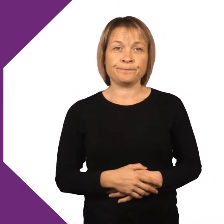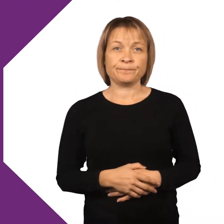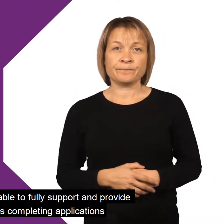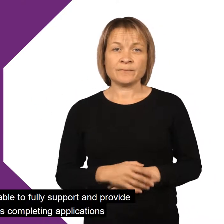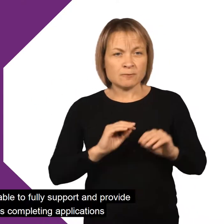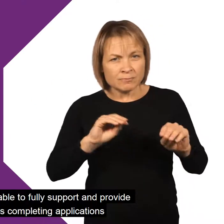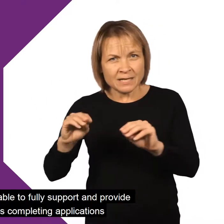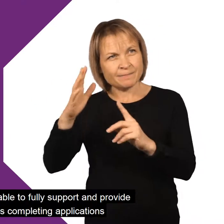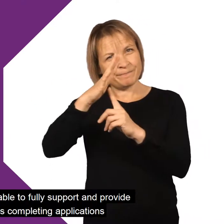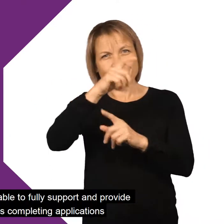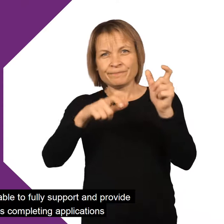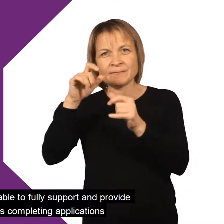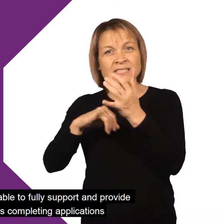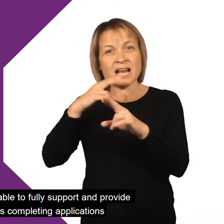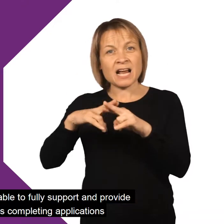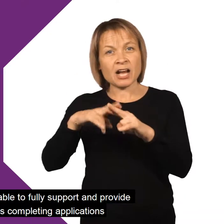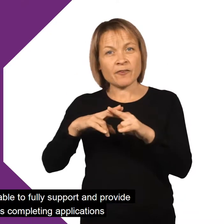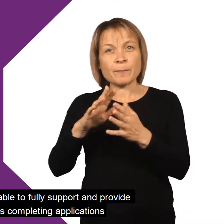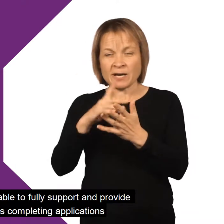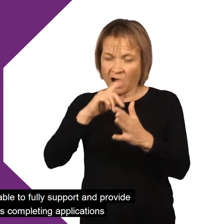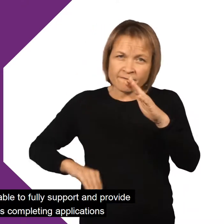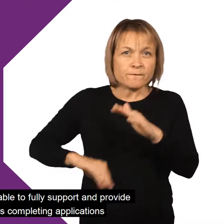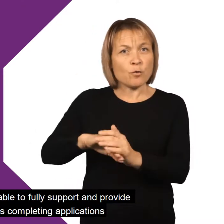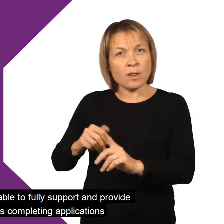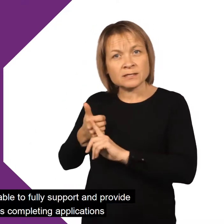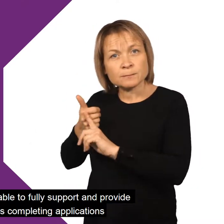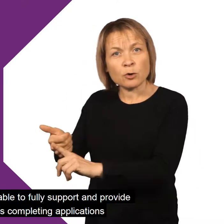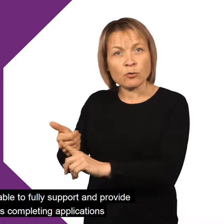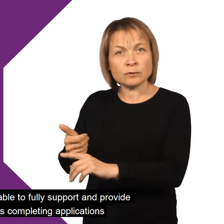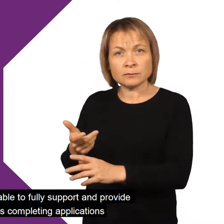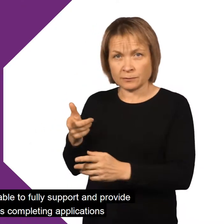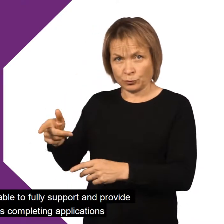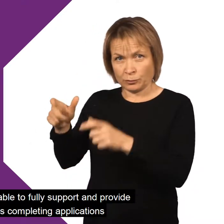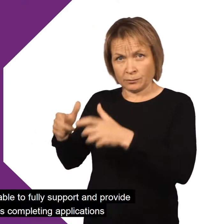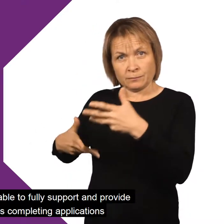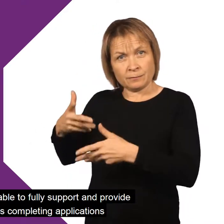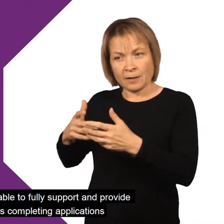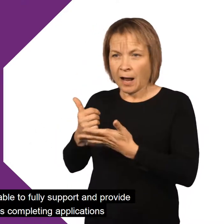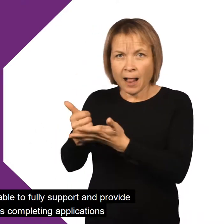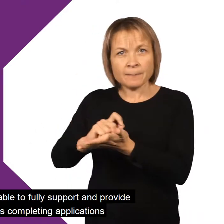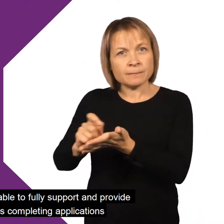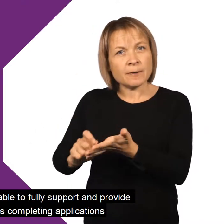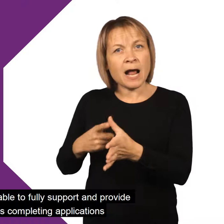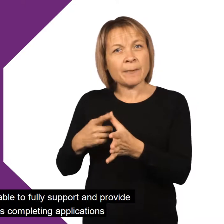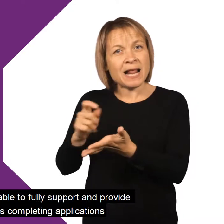Train key staff to be able to fully support and provide assistance to students completing